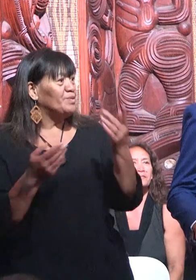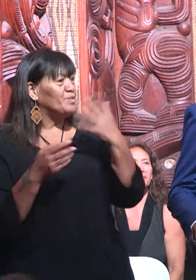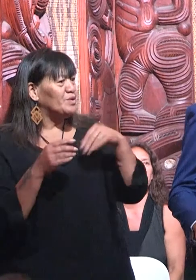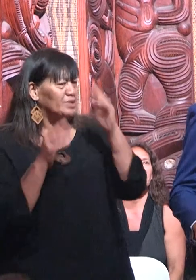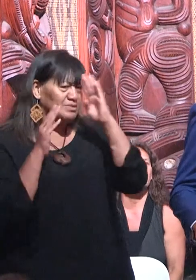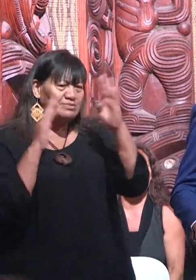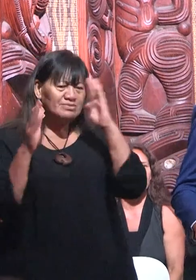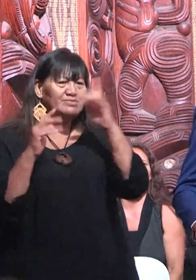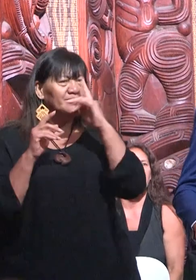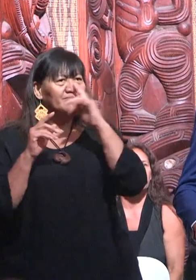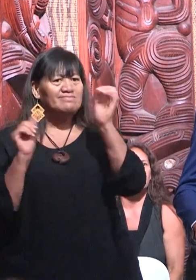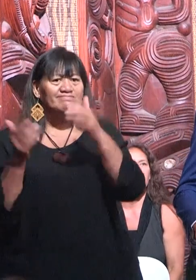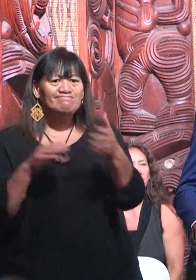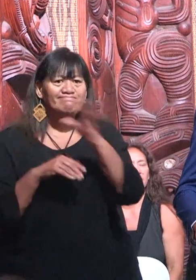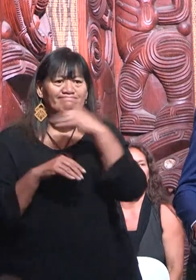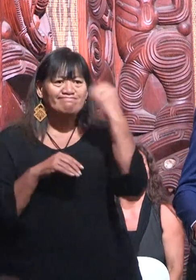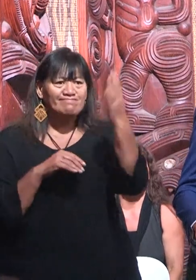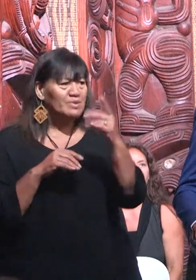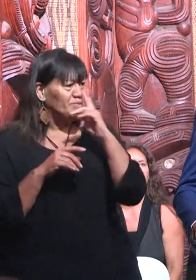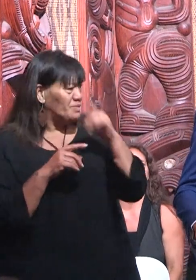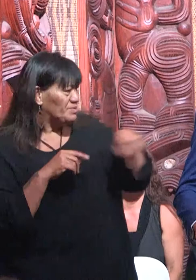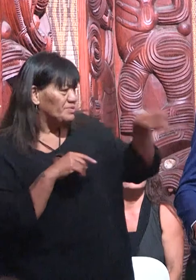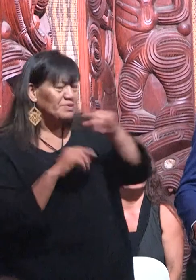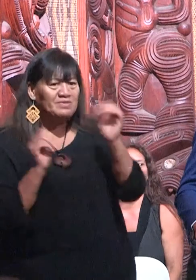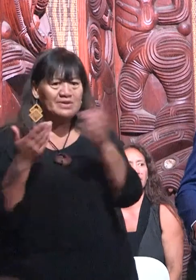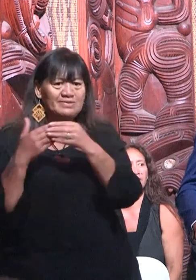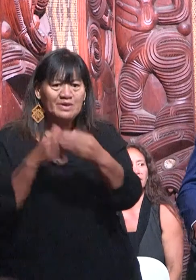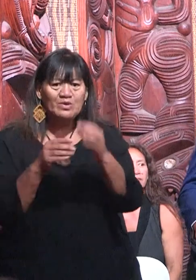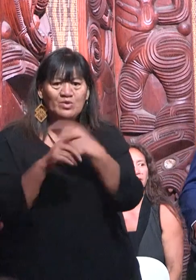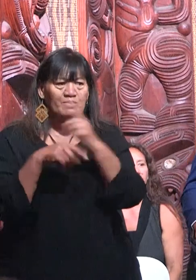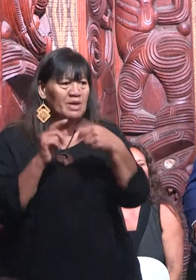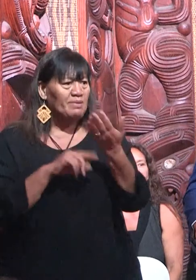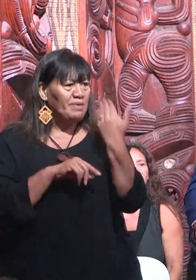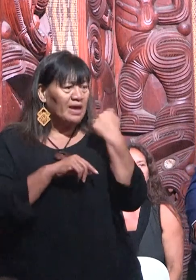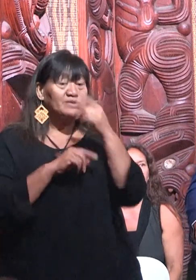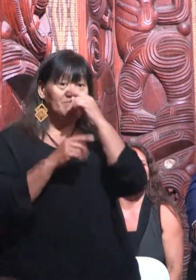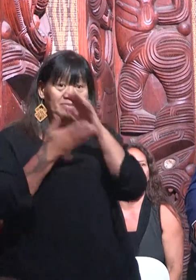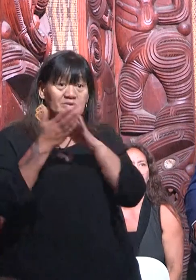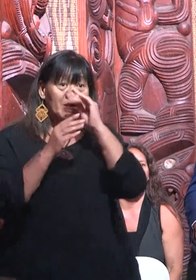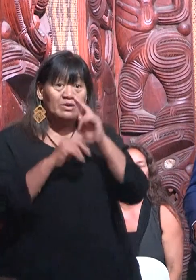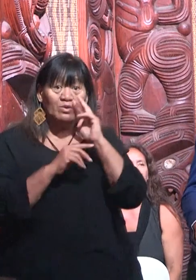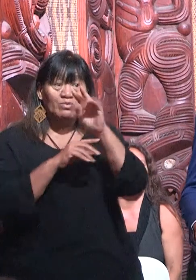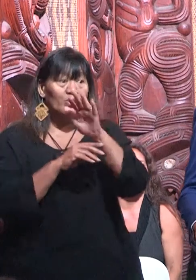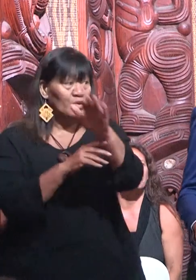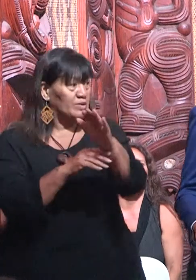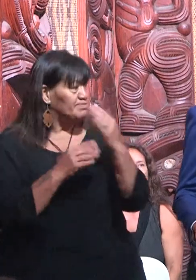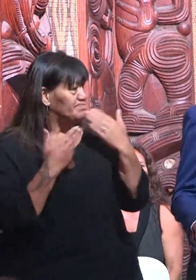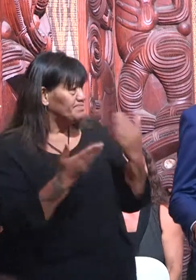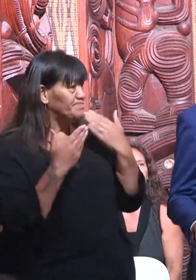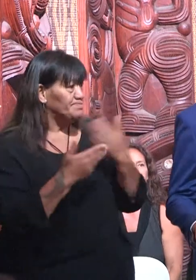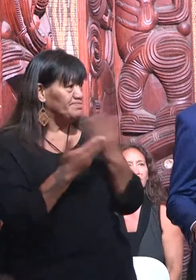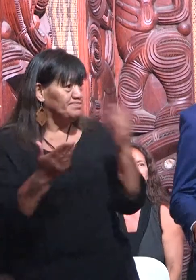taha wairua, e hakato ana i ngā kōrero o mua, kia titiro whakamuri tātou, tēnā koutou